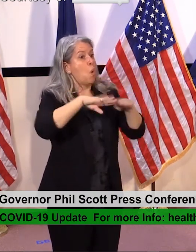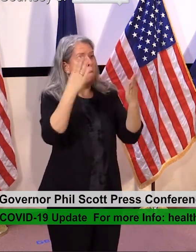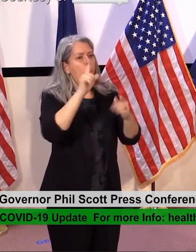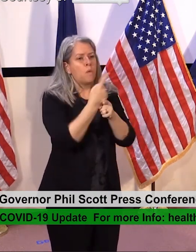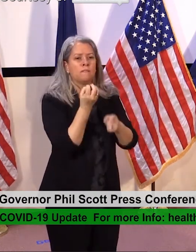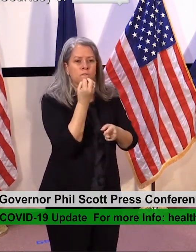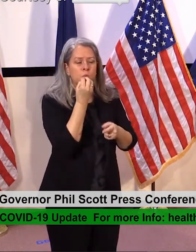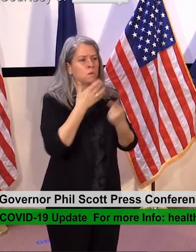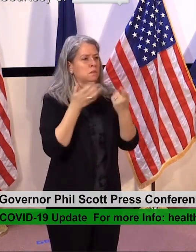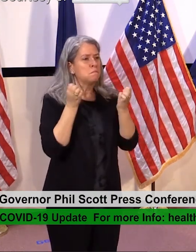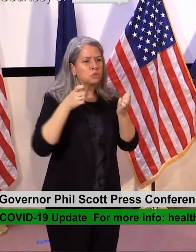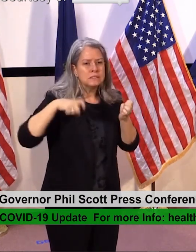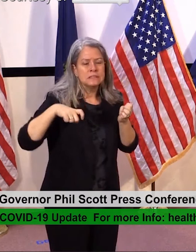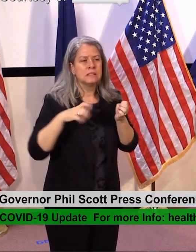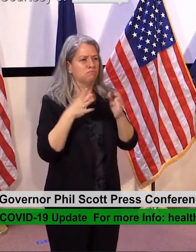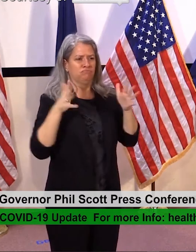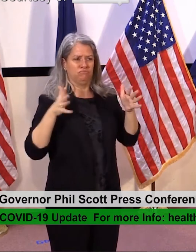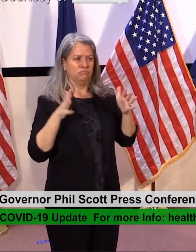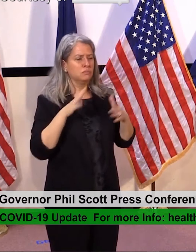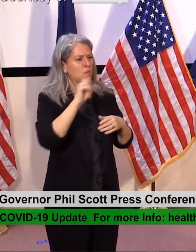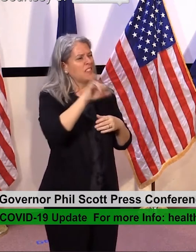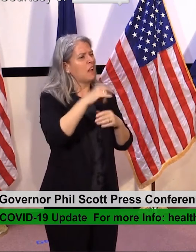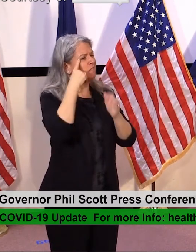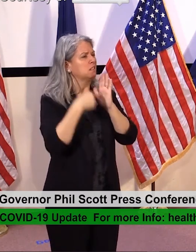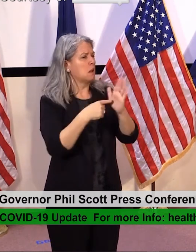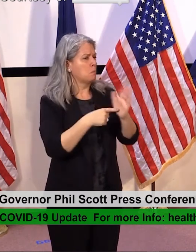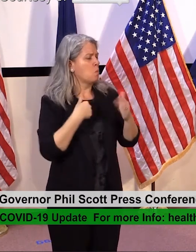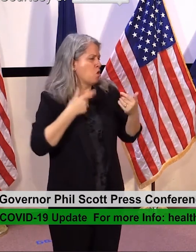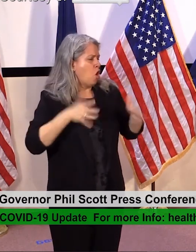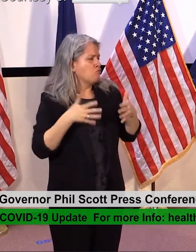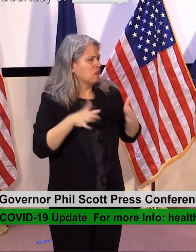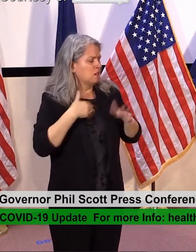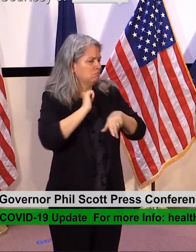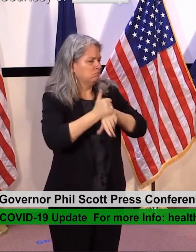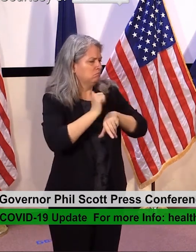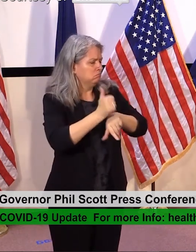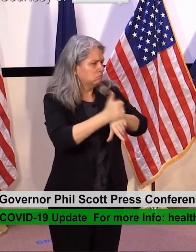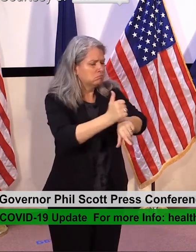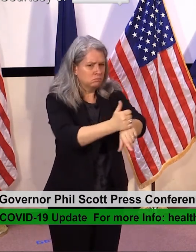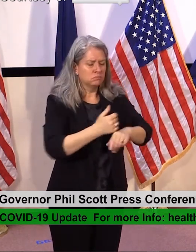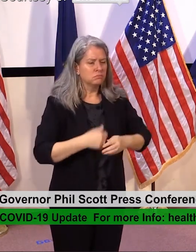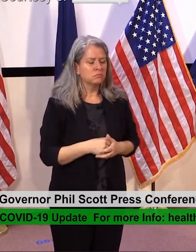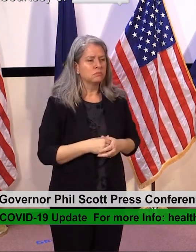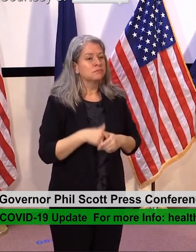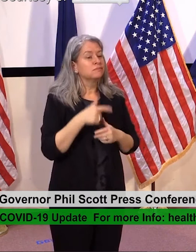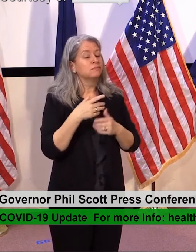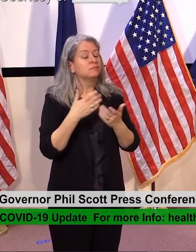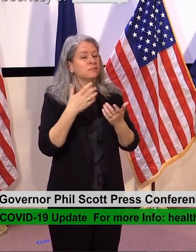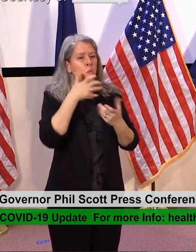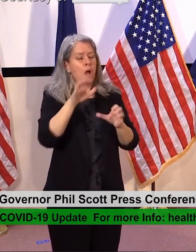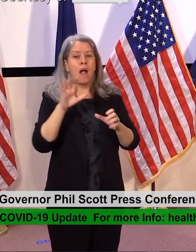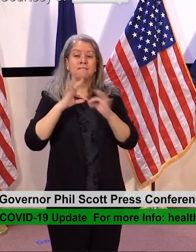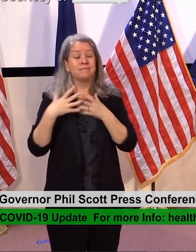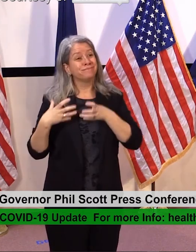stores to prevent people from going on family outings and just shopping trips in some respects. So